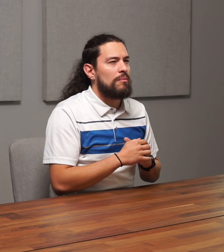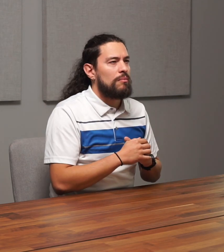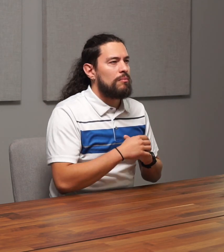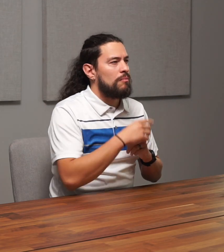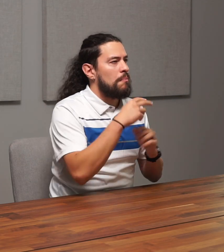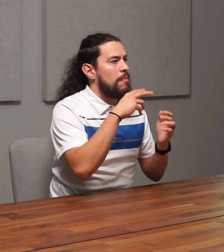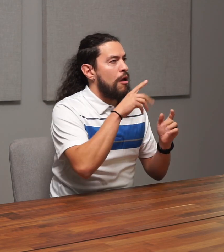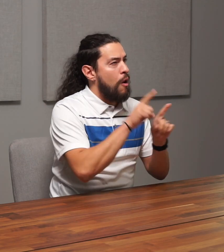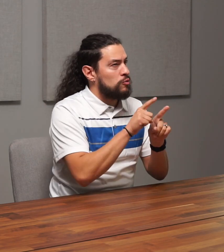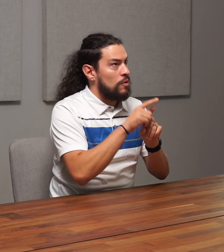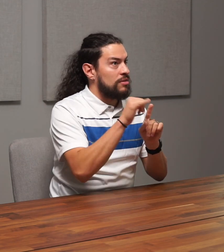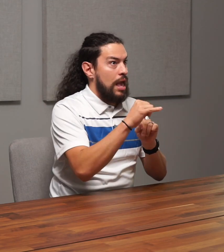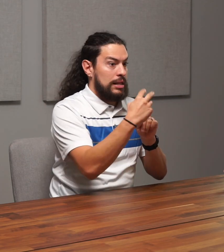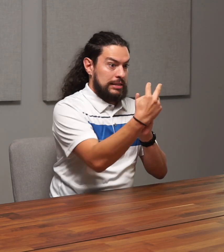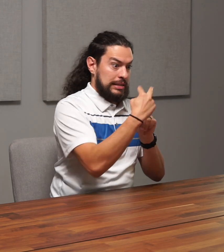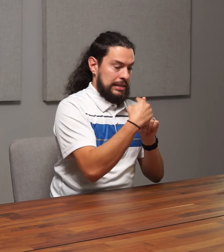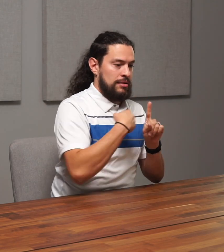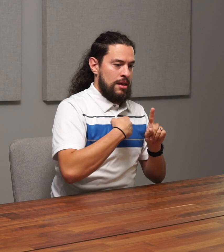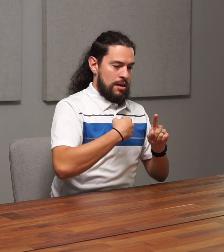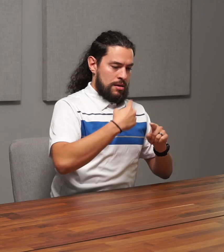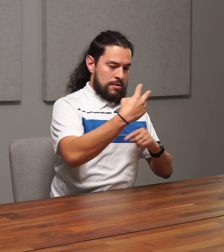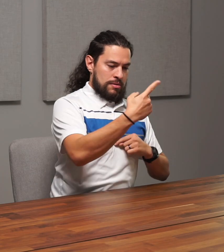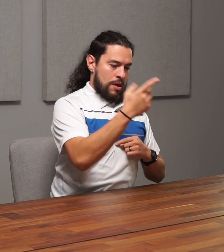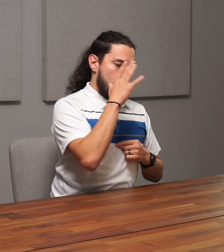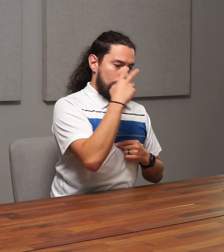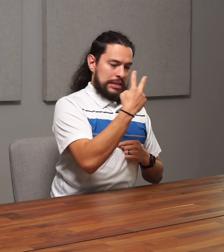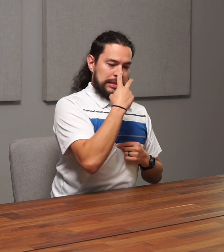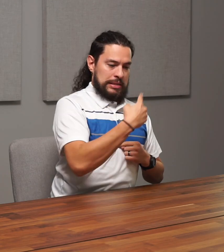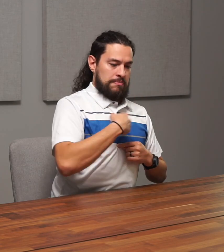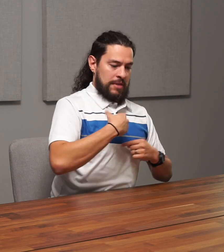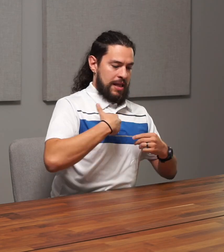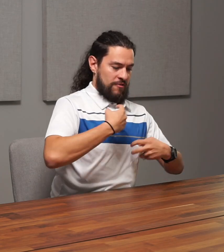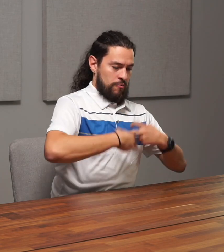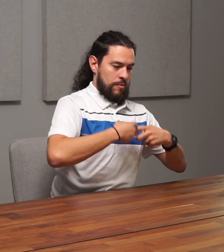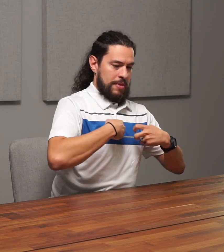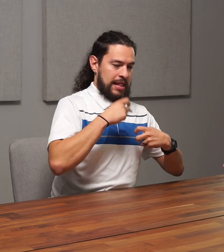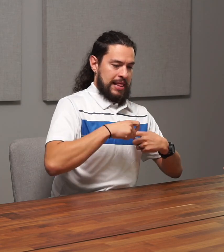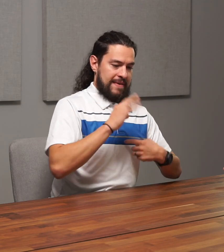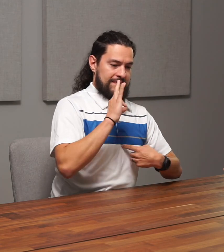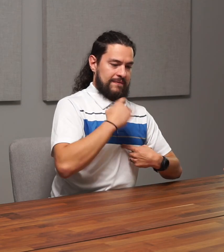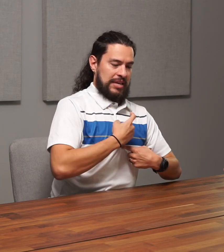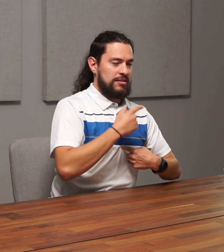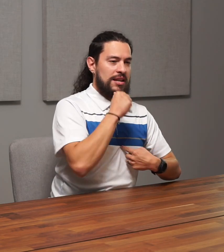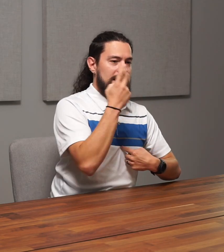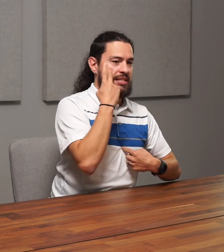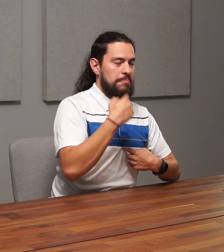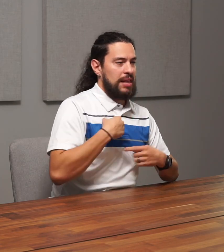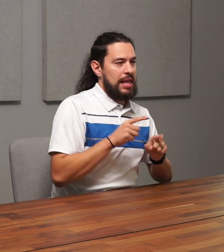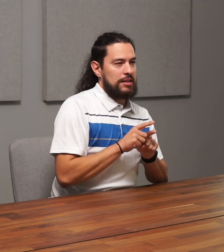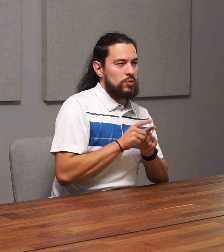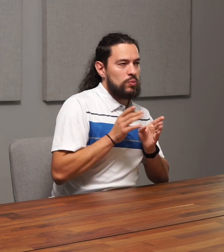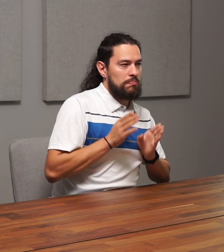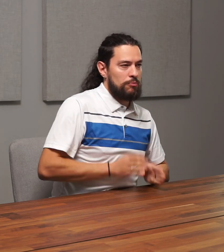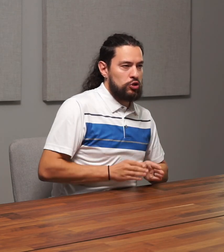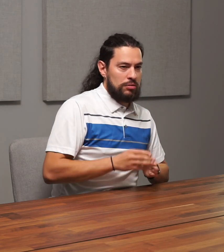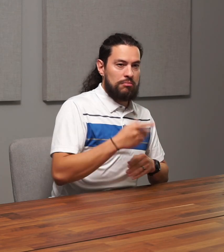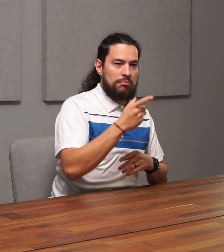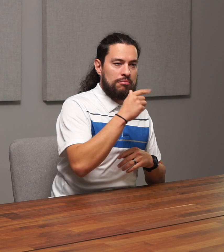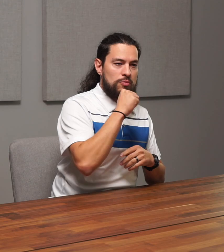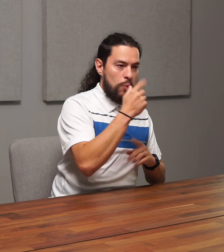for some prayer and that someone jumped in and started to pray for the deaf parents and pray for their hearing ability and pray for that to be healed and